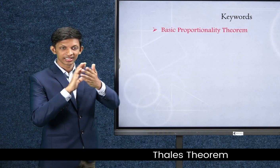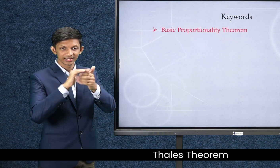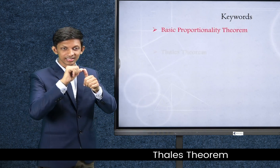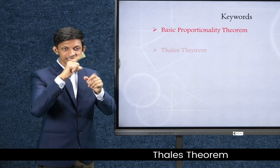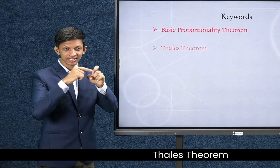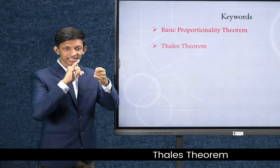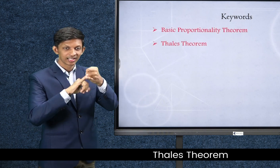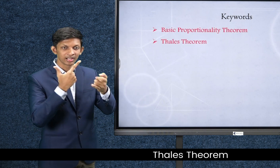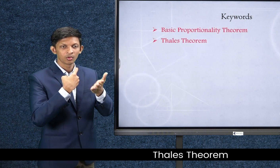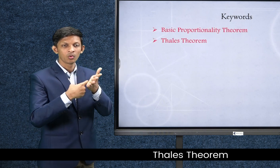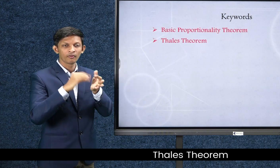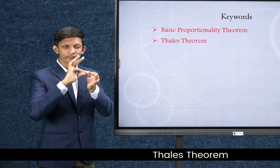theorem,